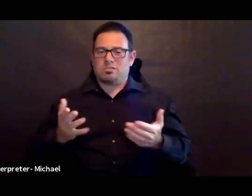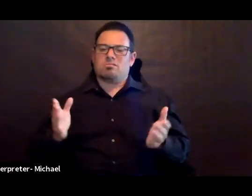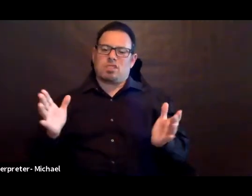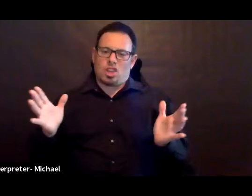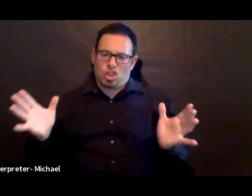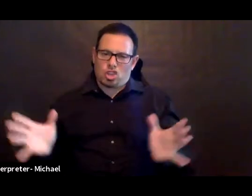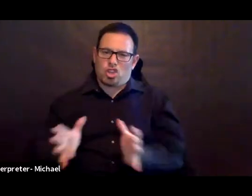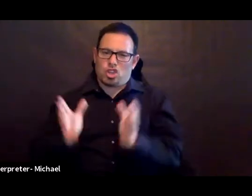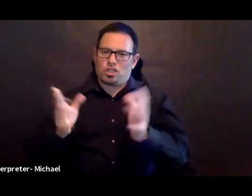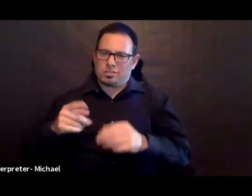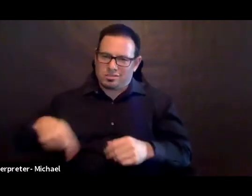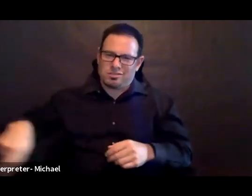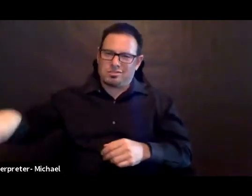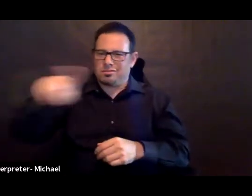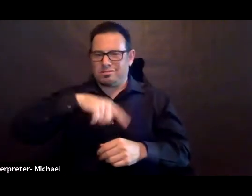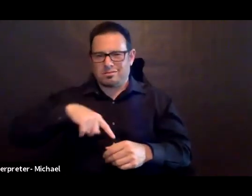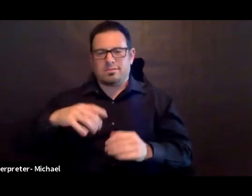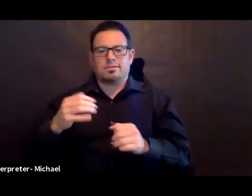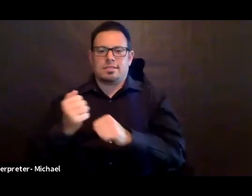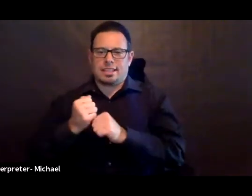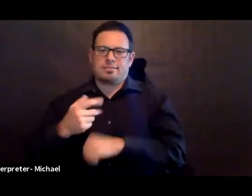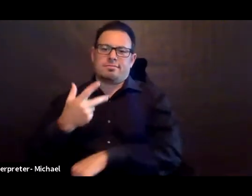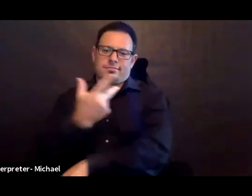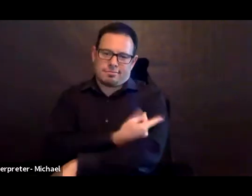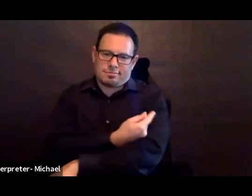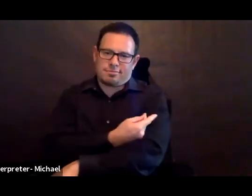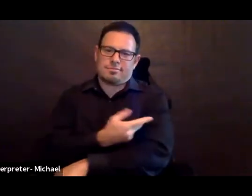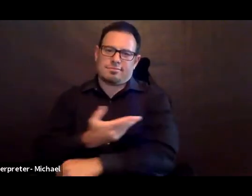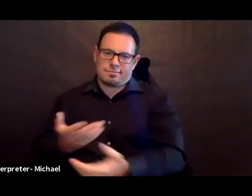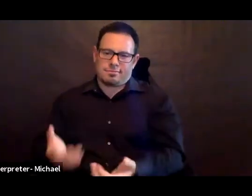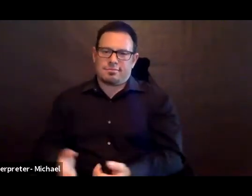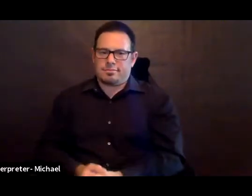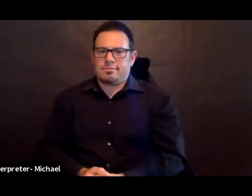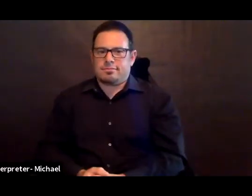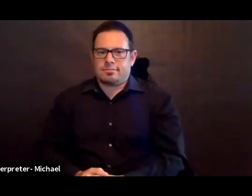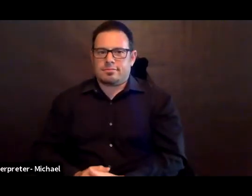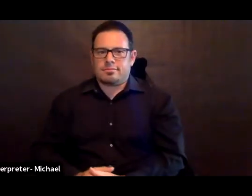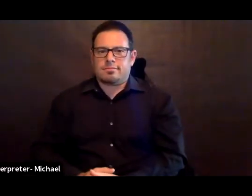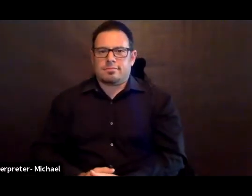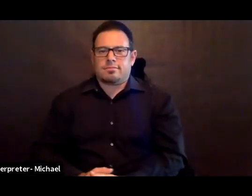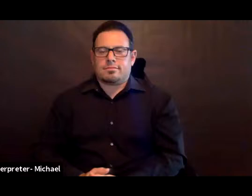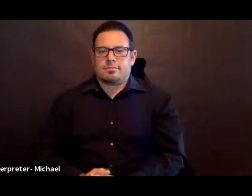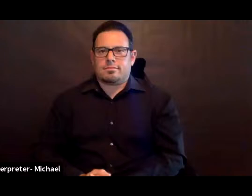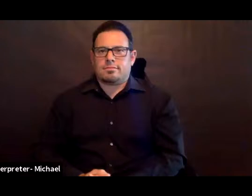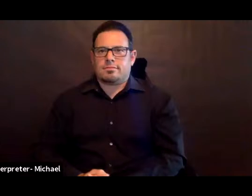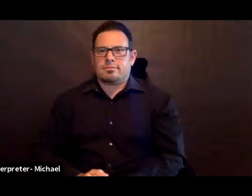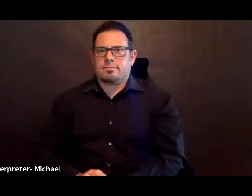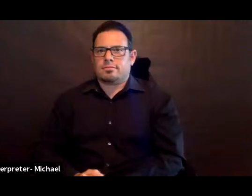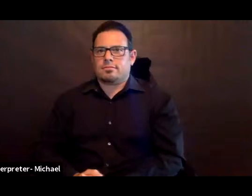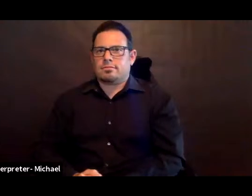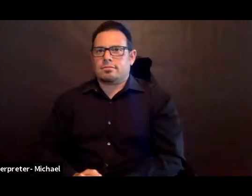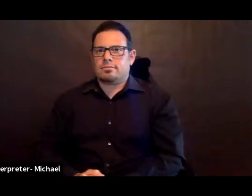Our next question is from Nicole Swanson from South Central News. Your line is open.